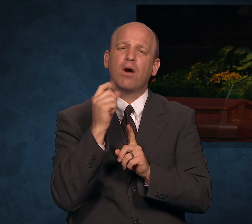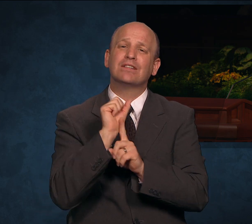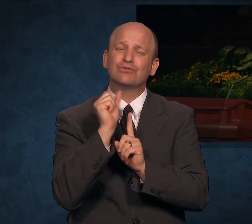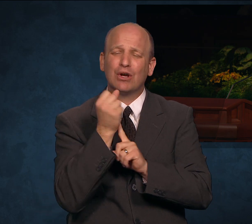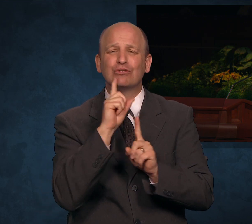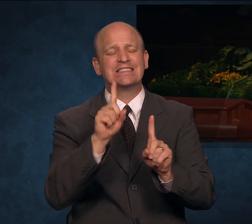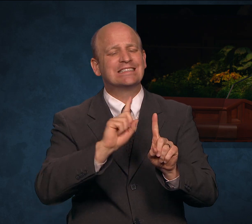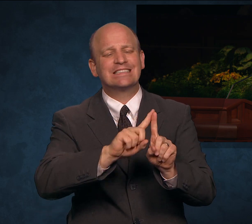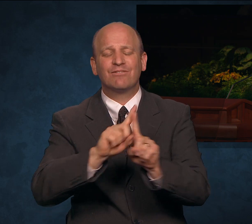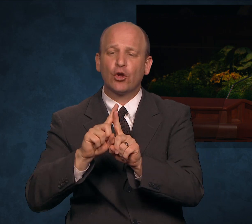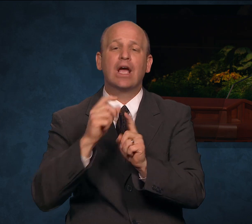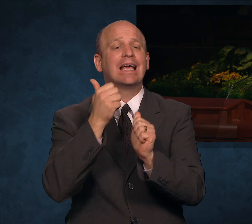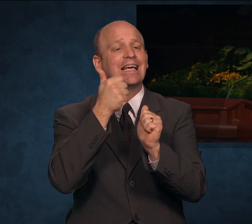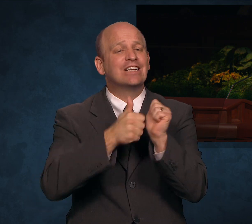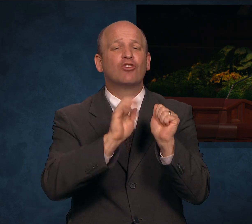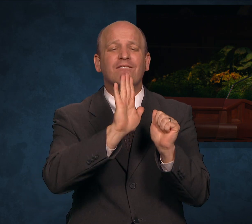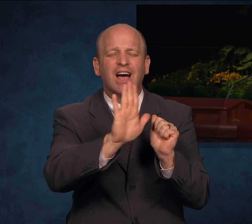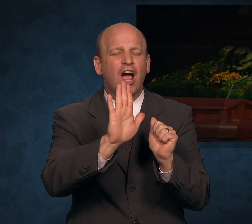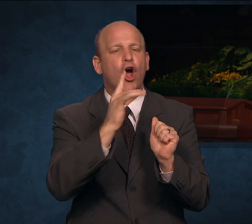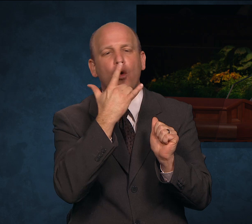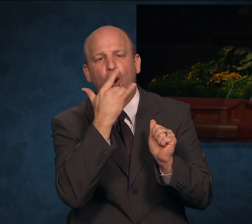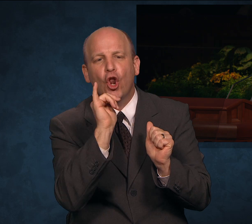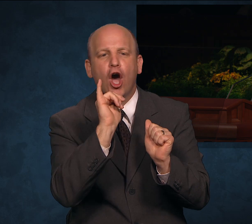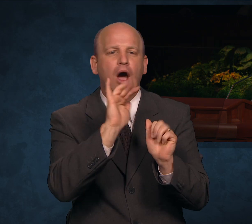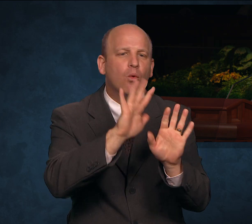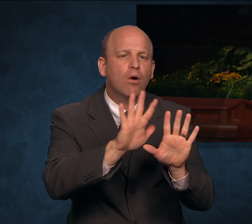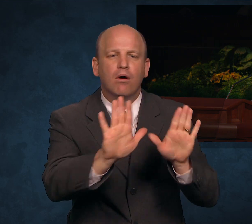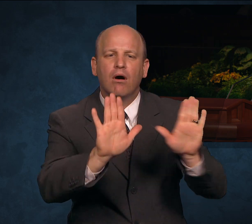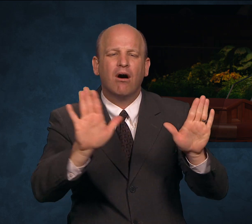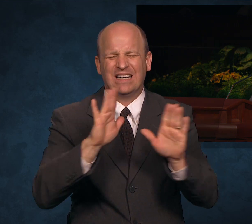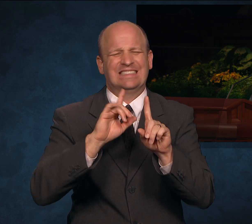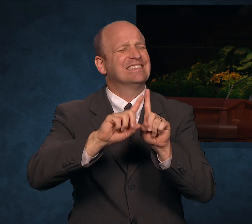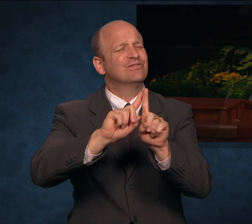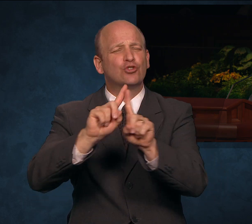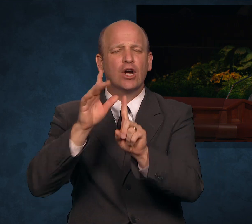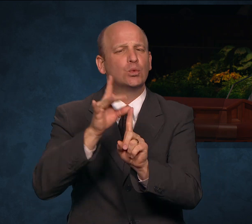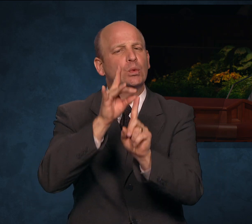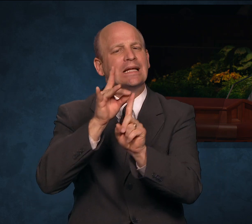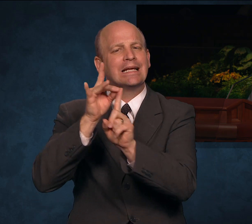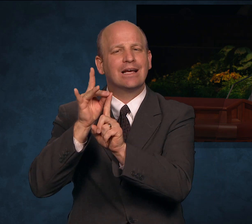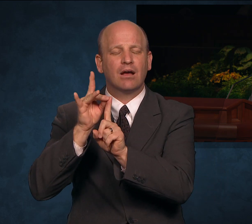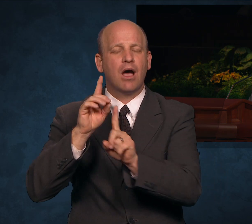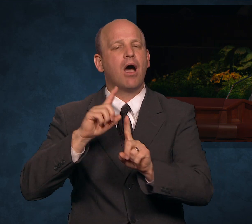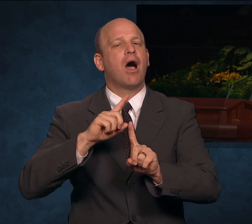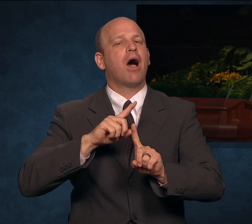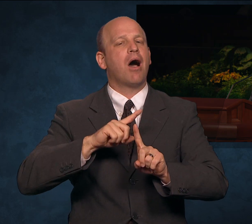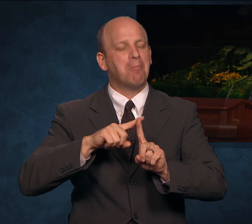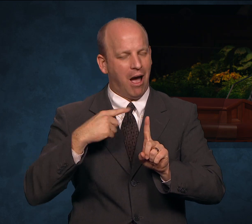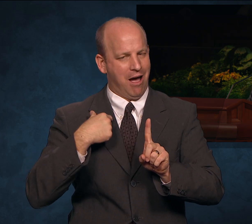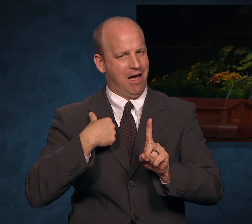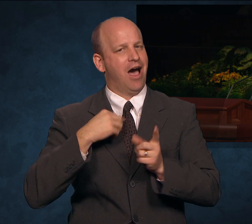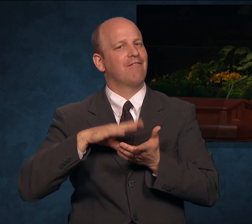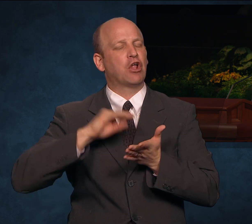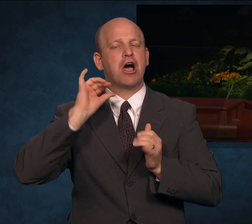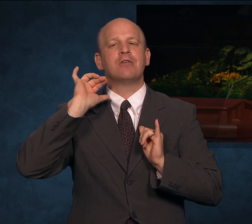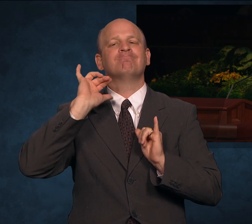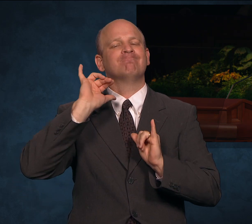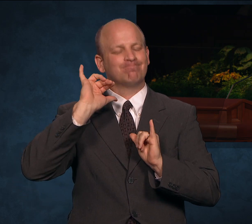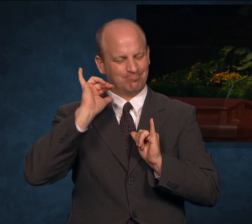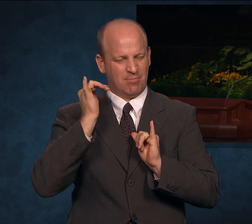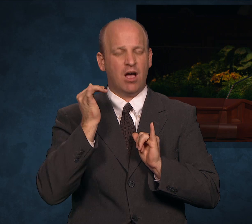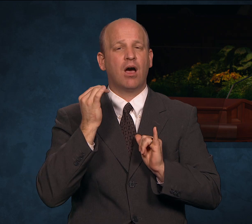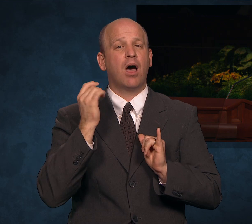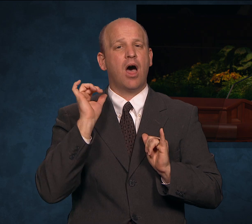life are unique nevertheless I have learned that there is something that would take away the